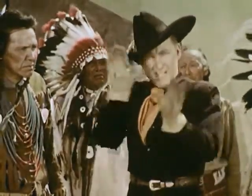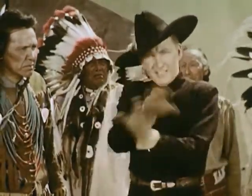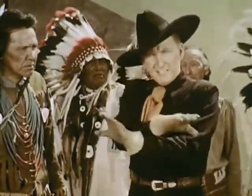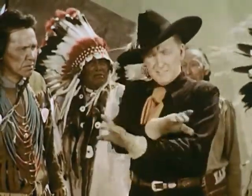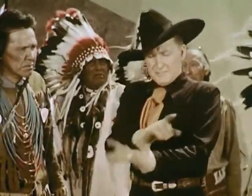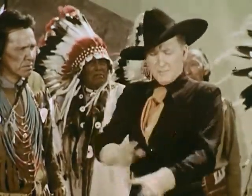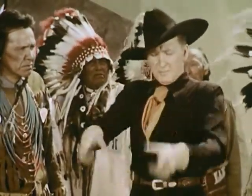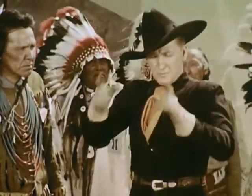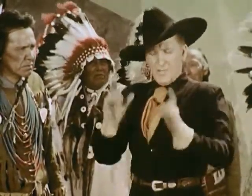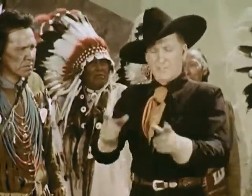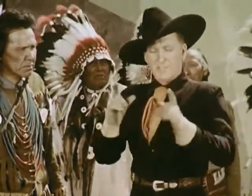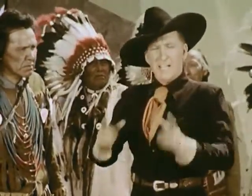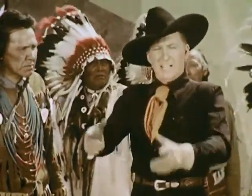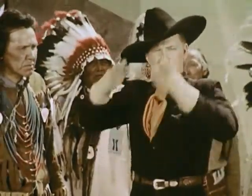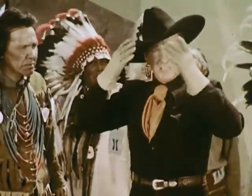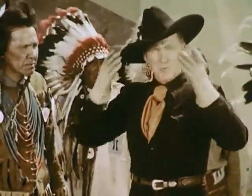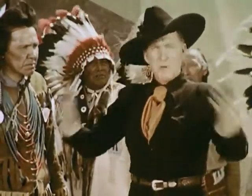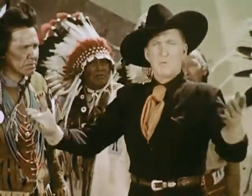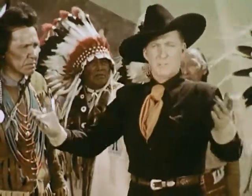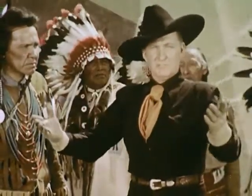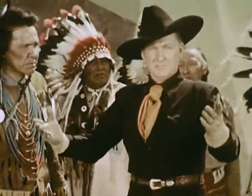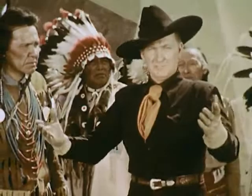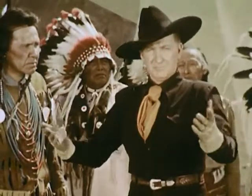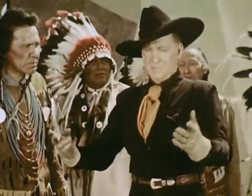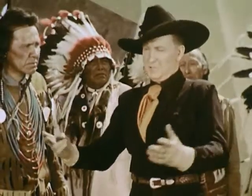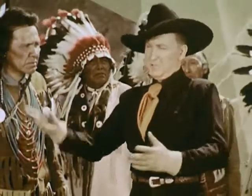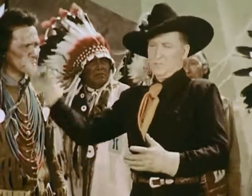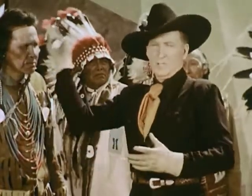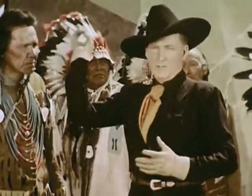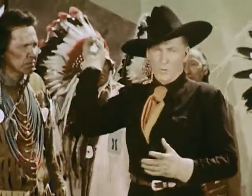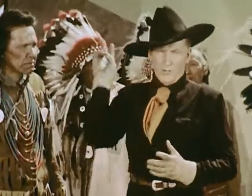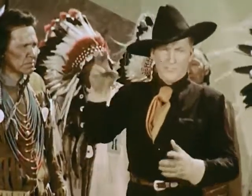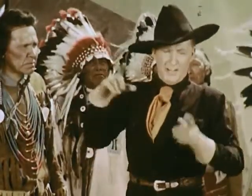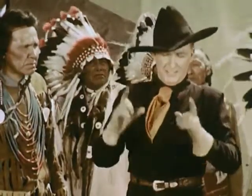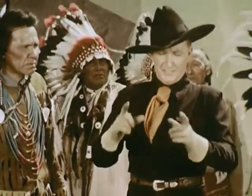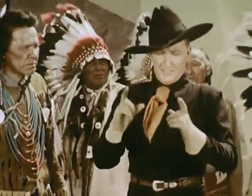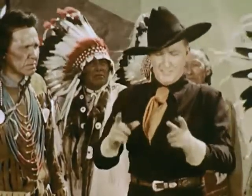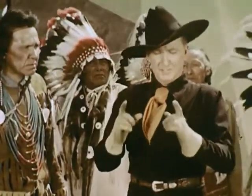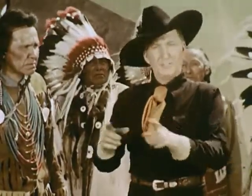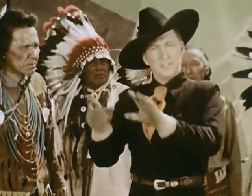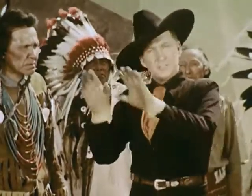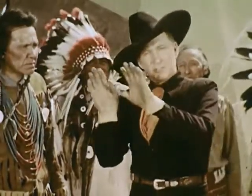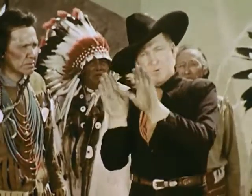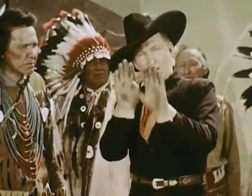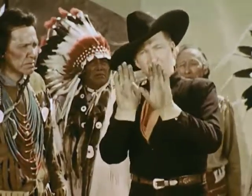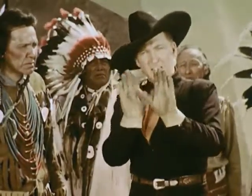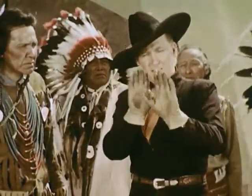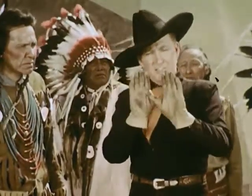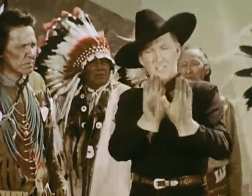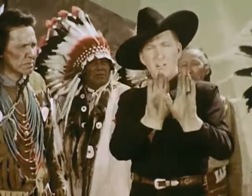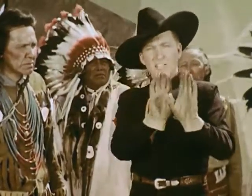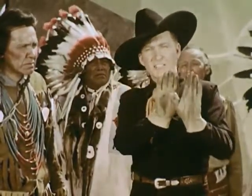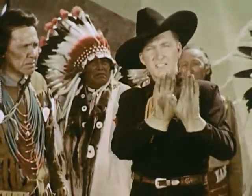Tonight, we're having a dance, a big one. We'll have a wolf dance, squaw dance, because they all dance in a